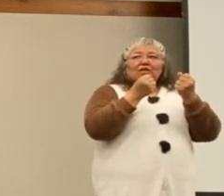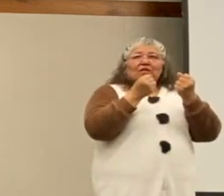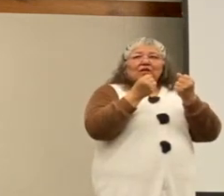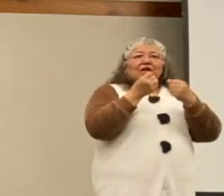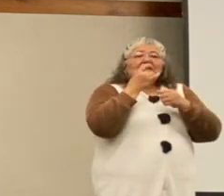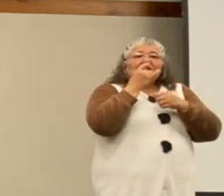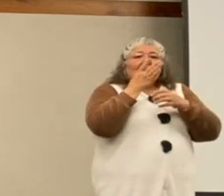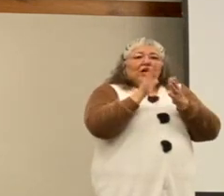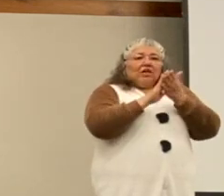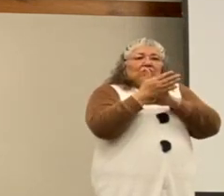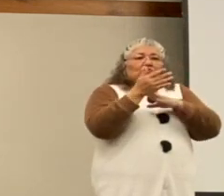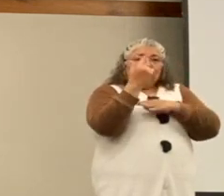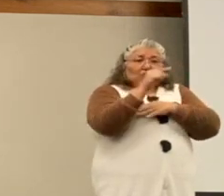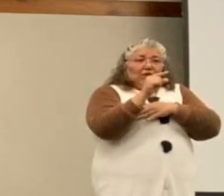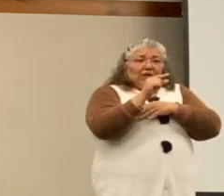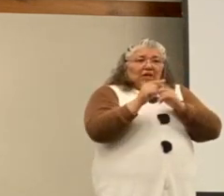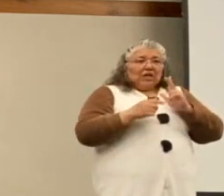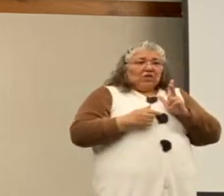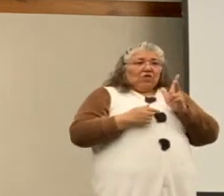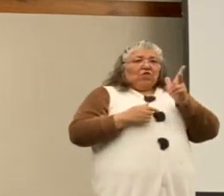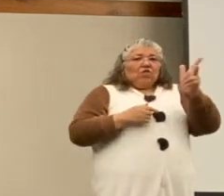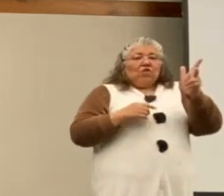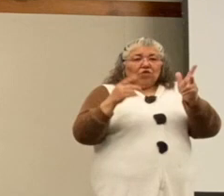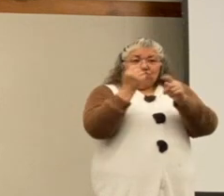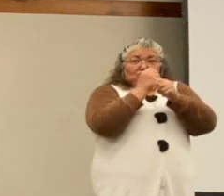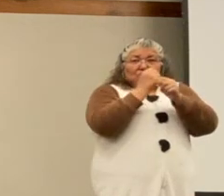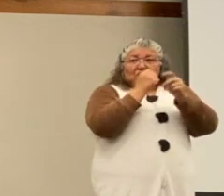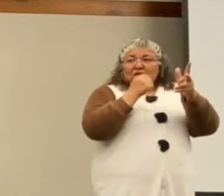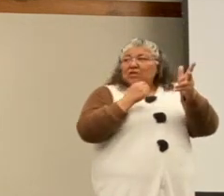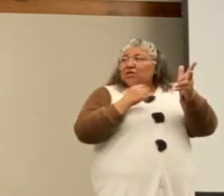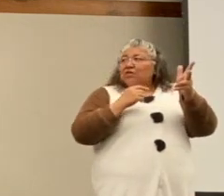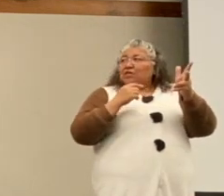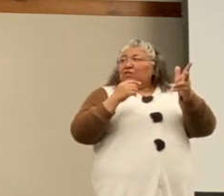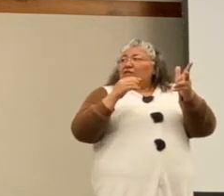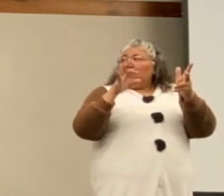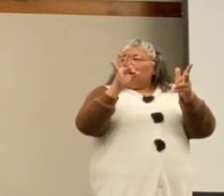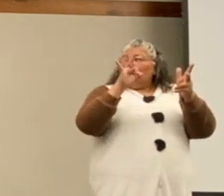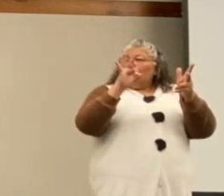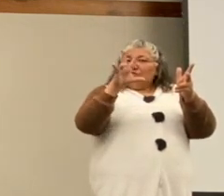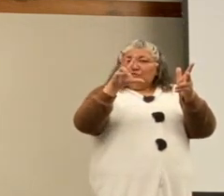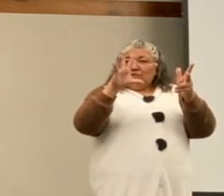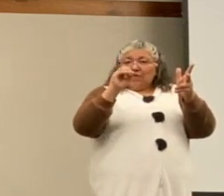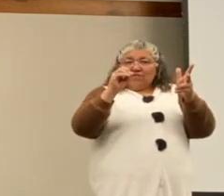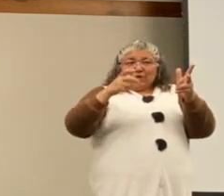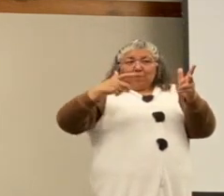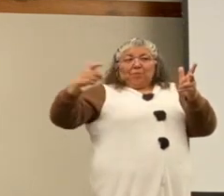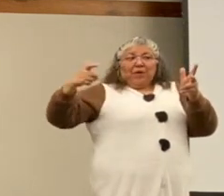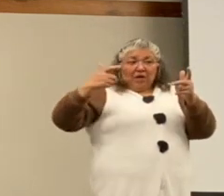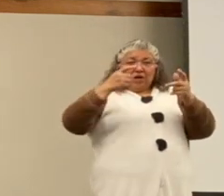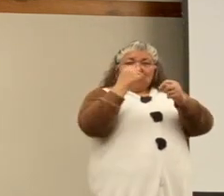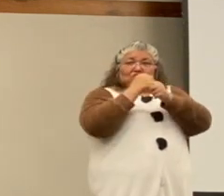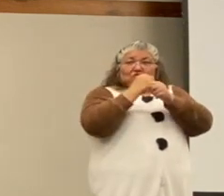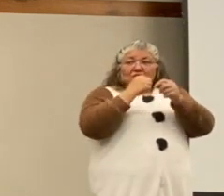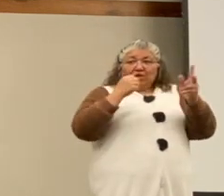green. As he started to go, a truck, an F-350,